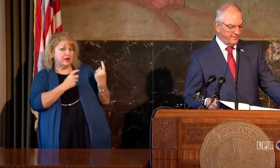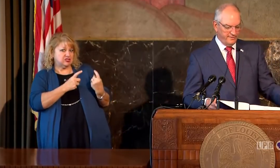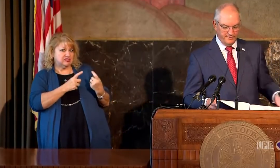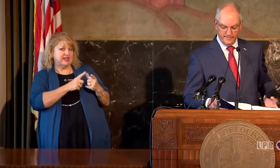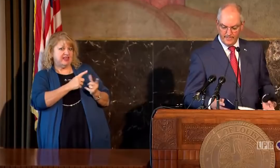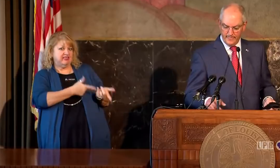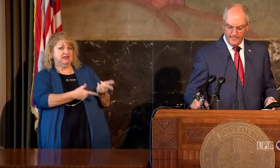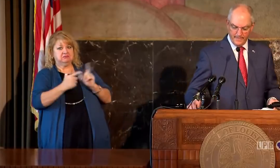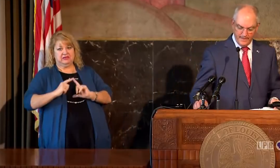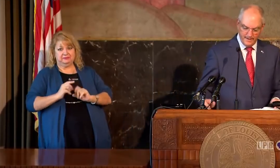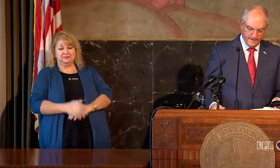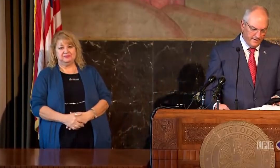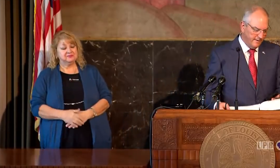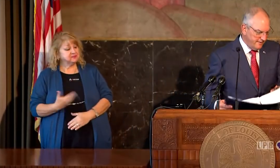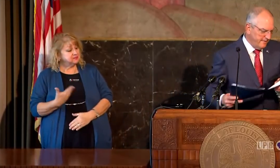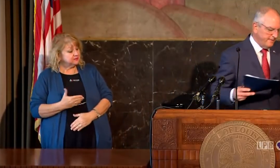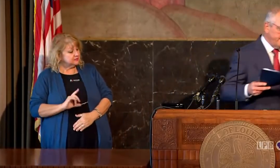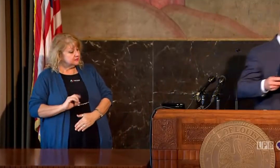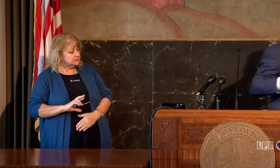Dr. Cantor?